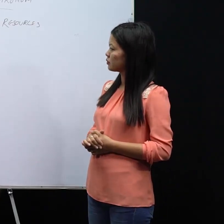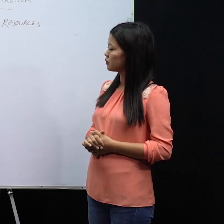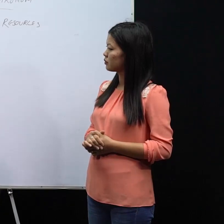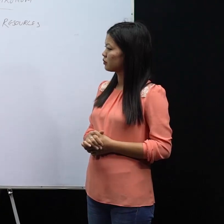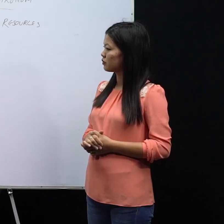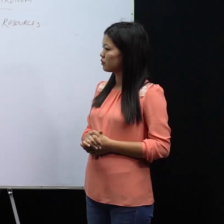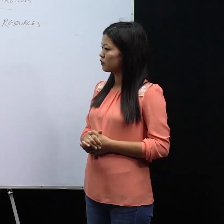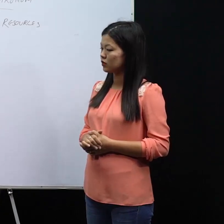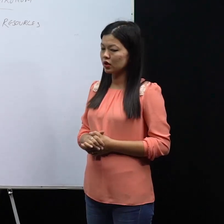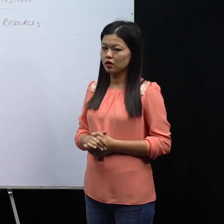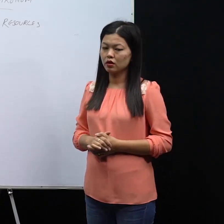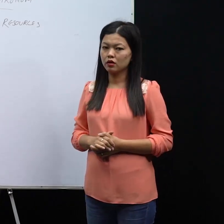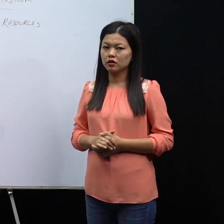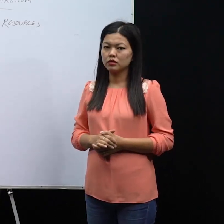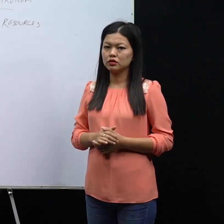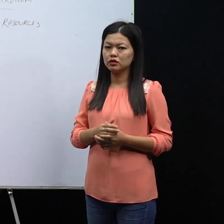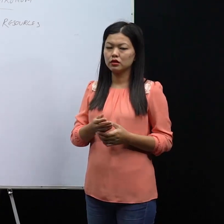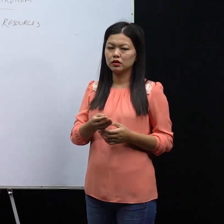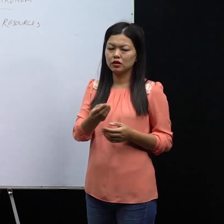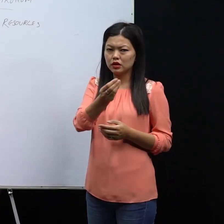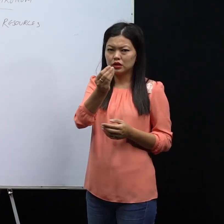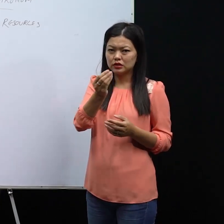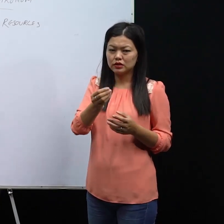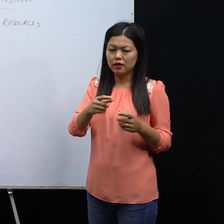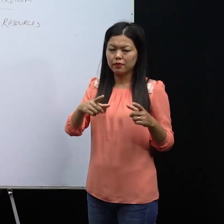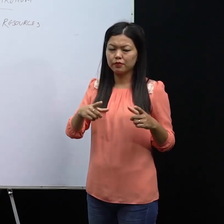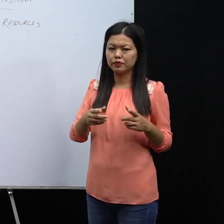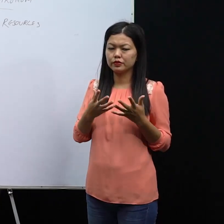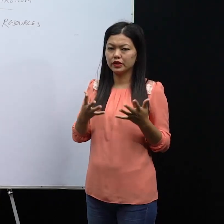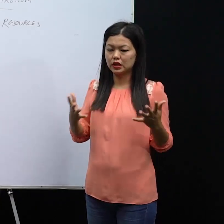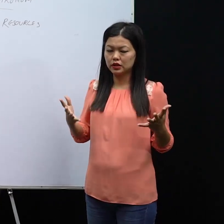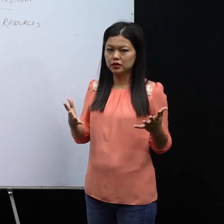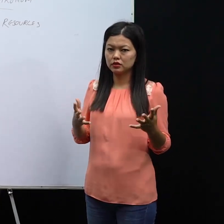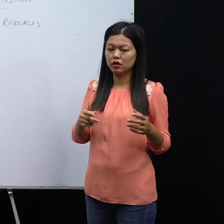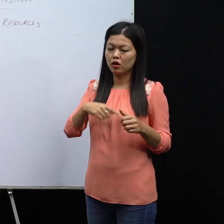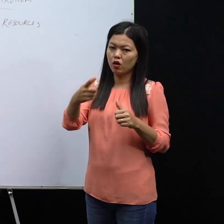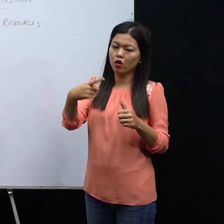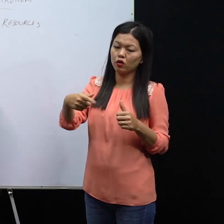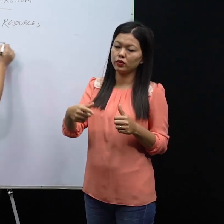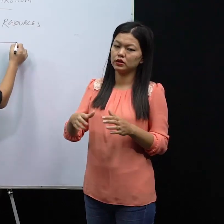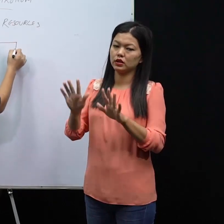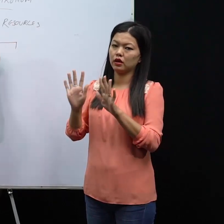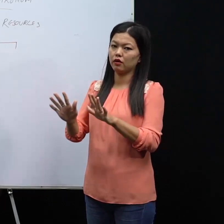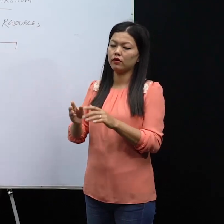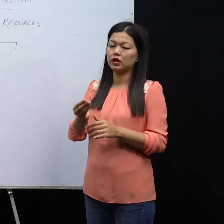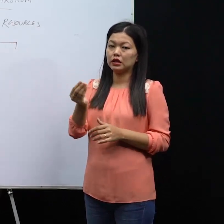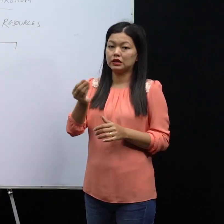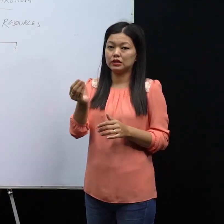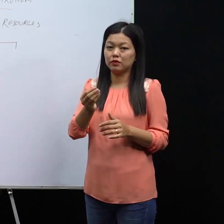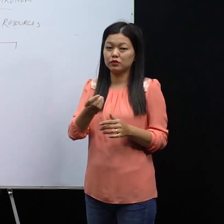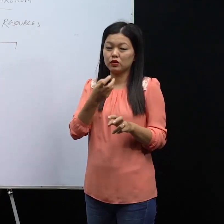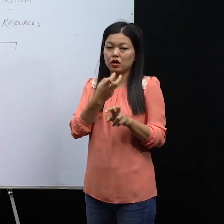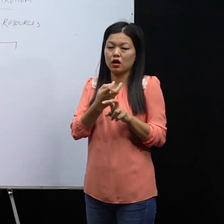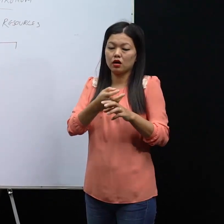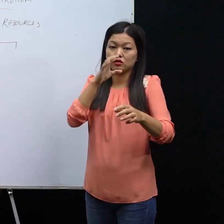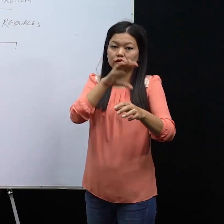on the availability, we can divide this natural source into two types. Clear? So the first one